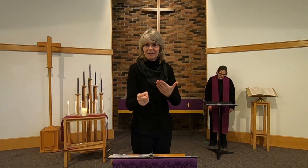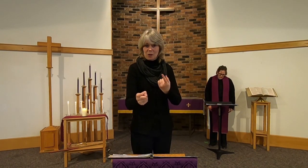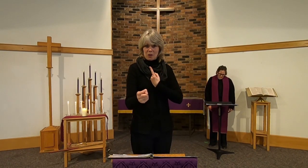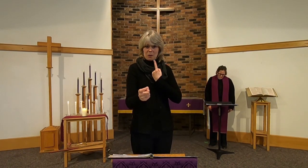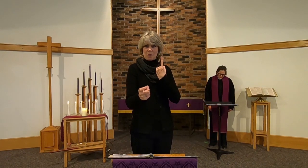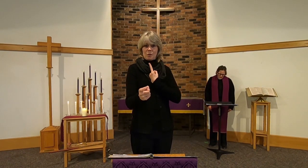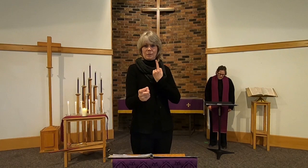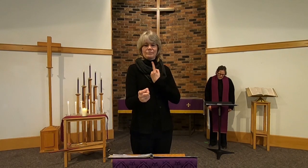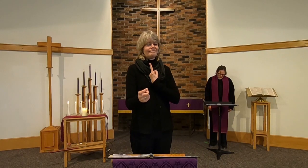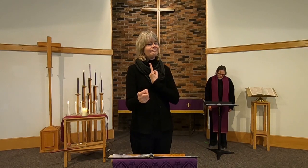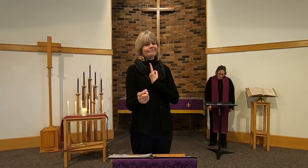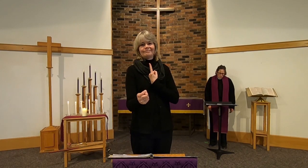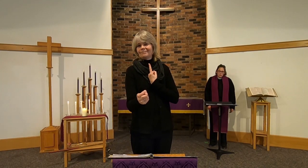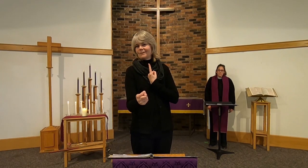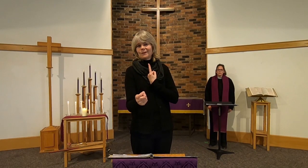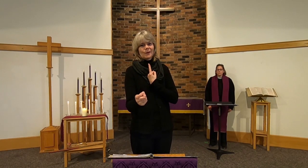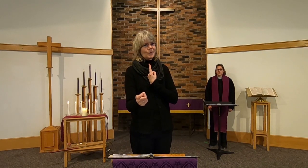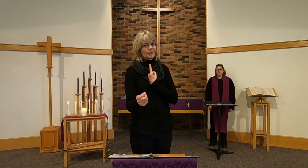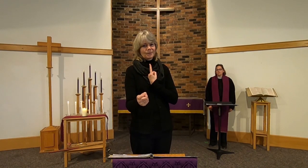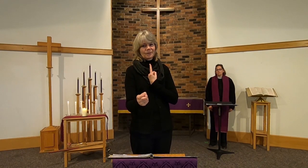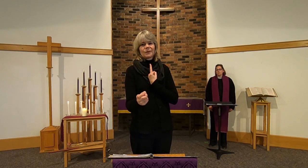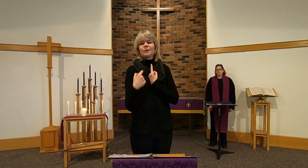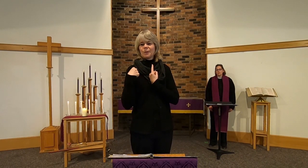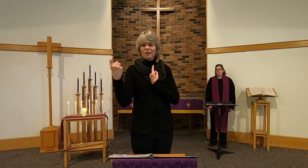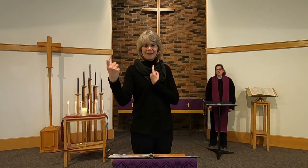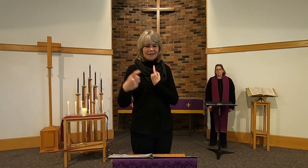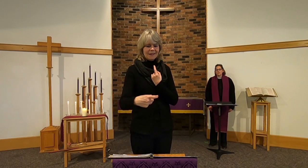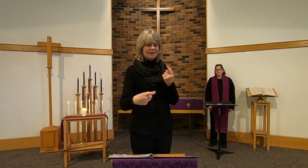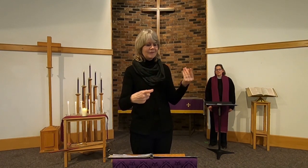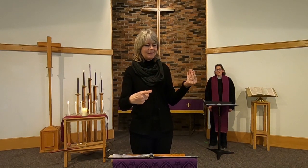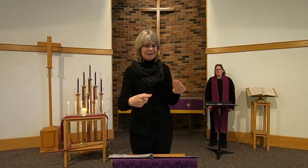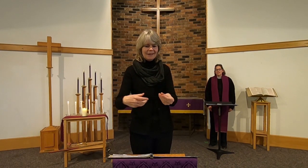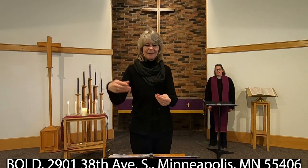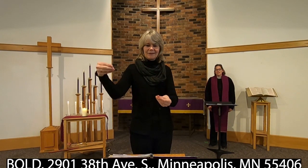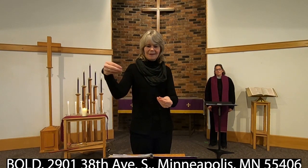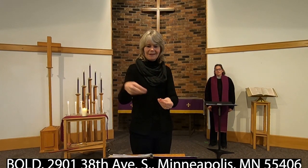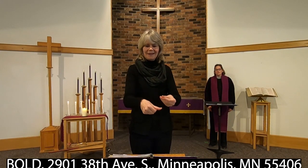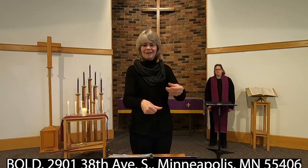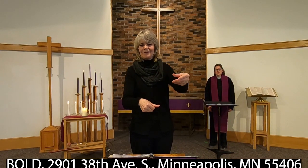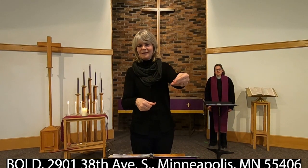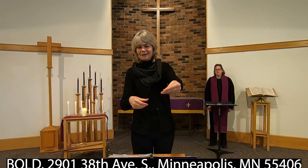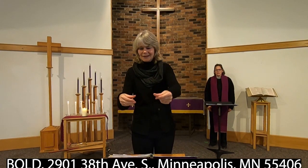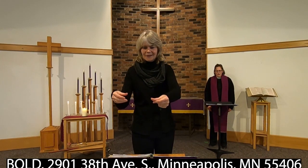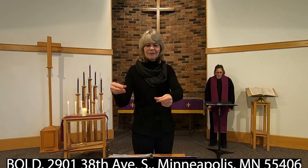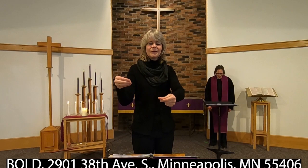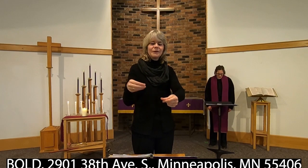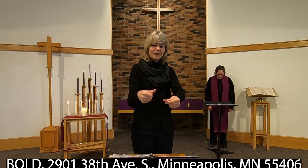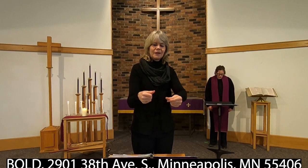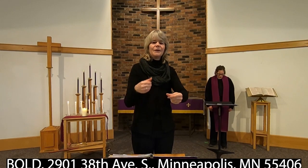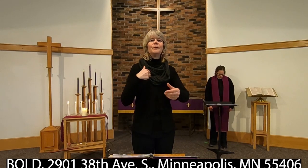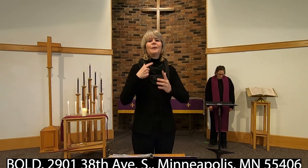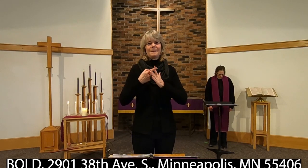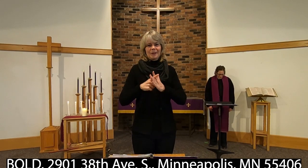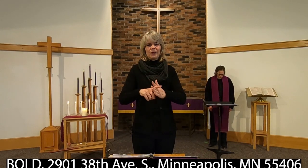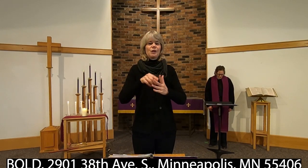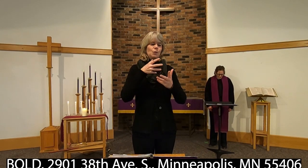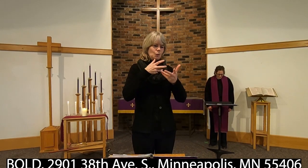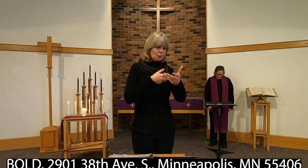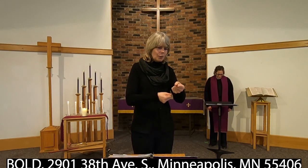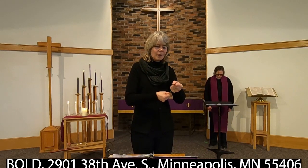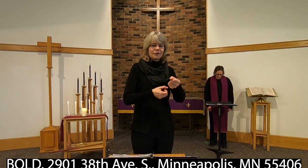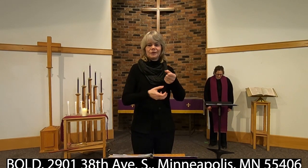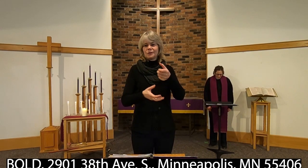myself. We trust one another more, and we trust God more.